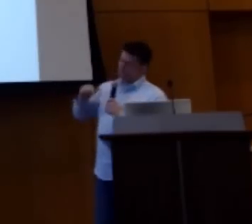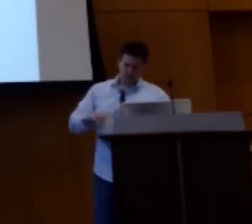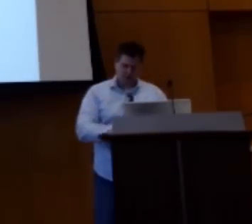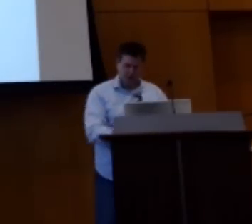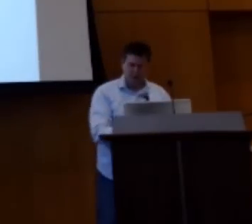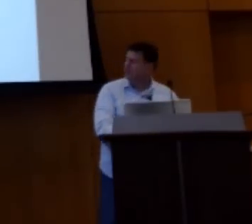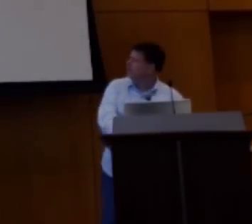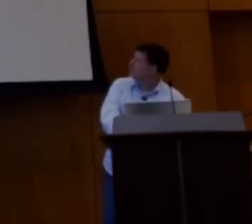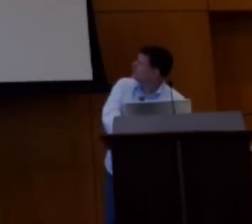Okay, wait a minute.